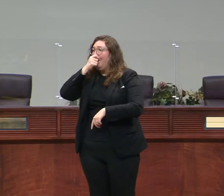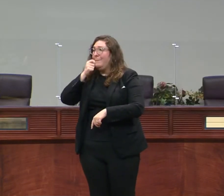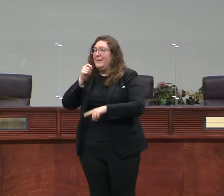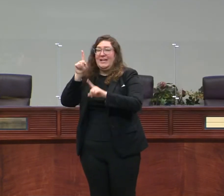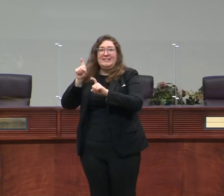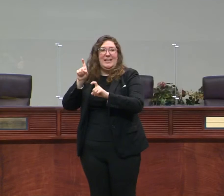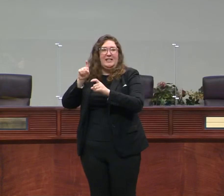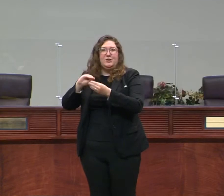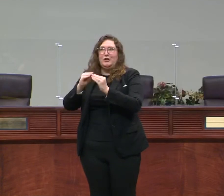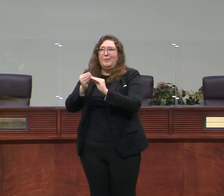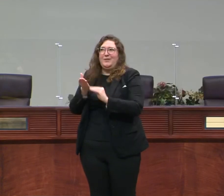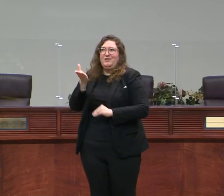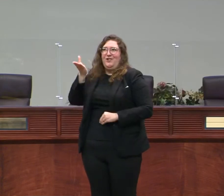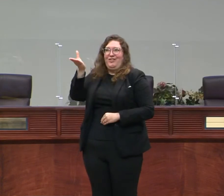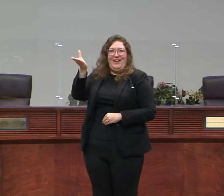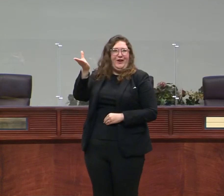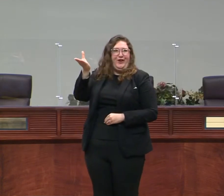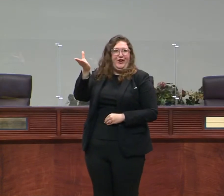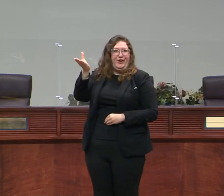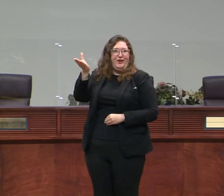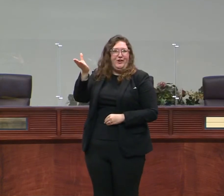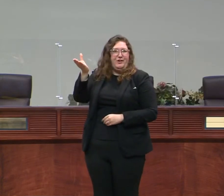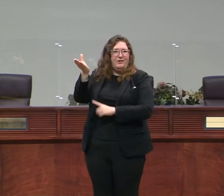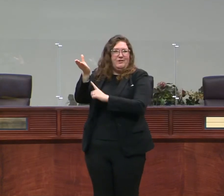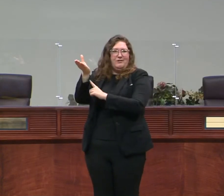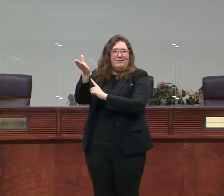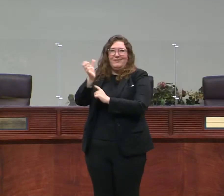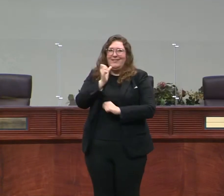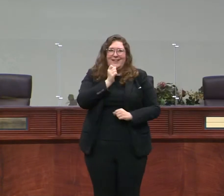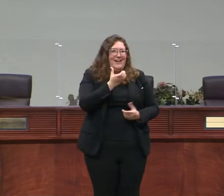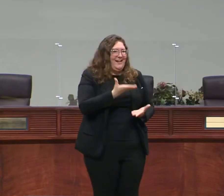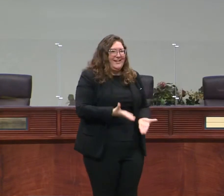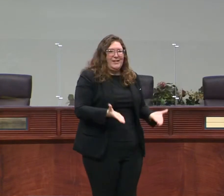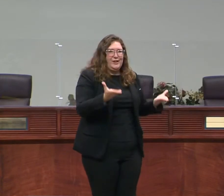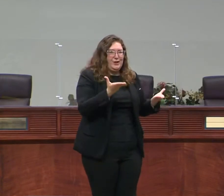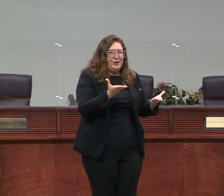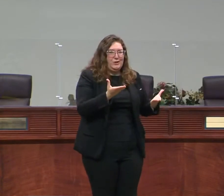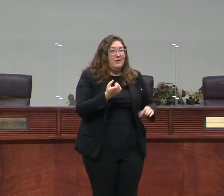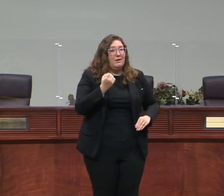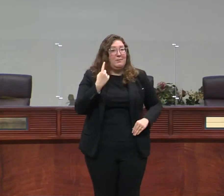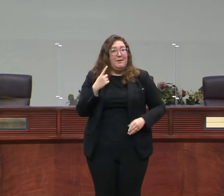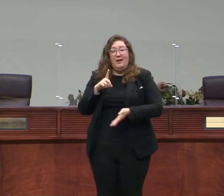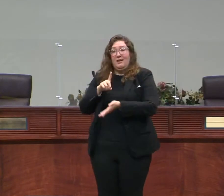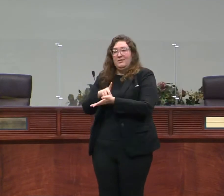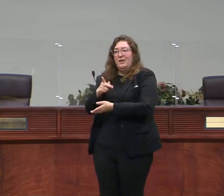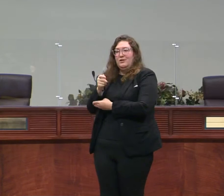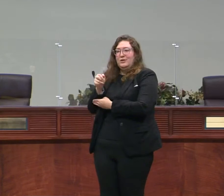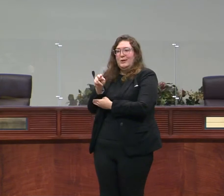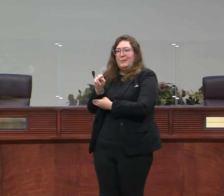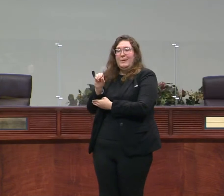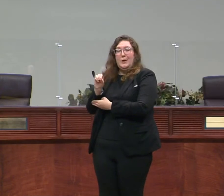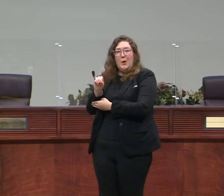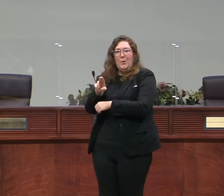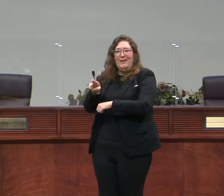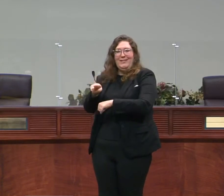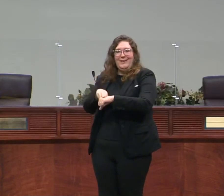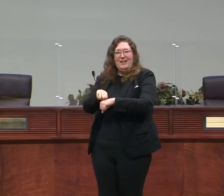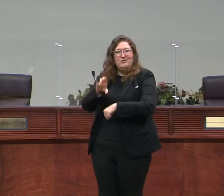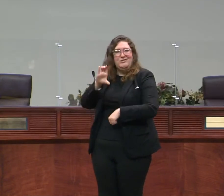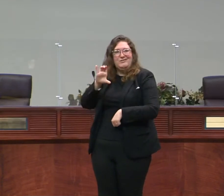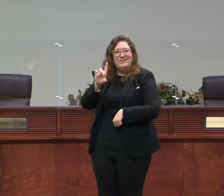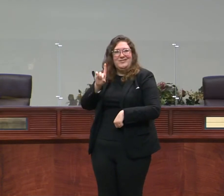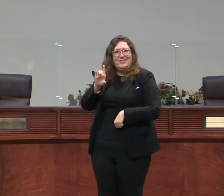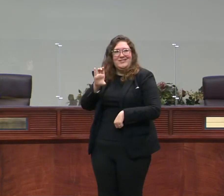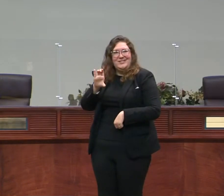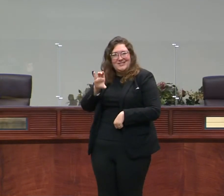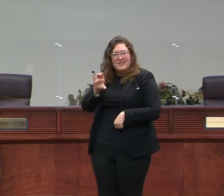through the health department, through the national CDC, data is shared if